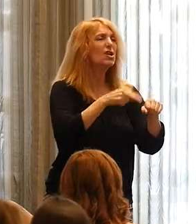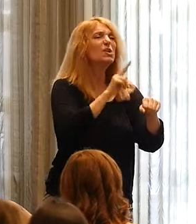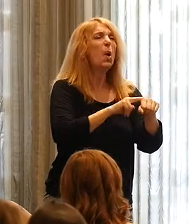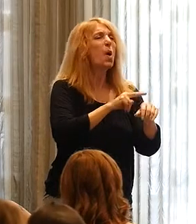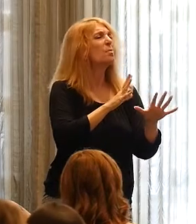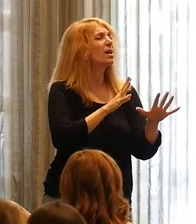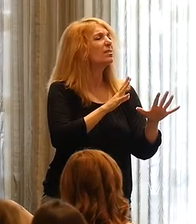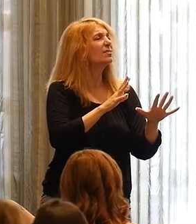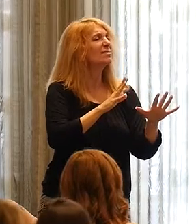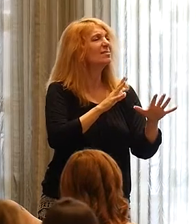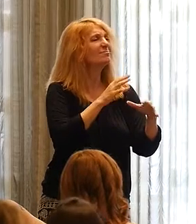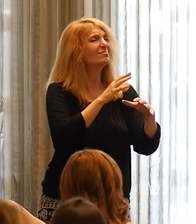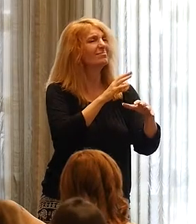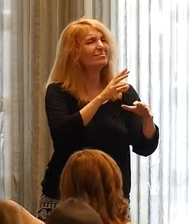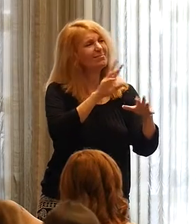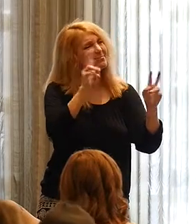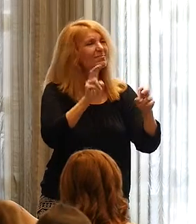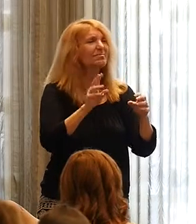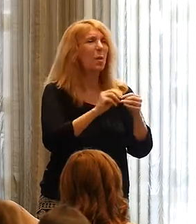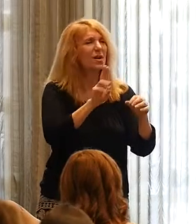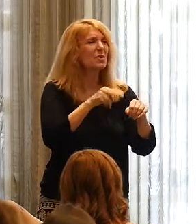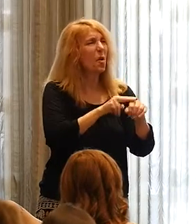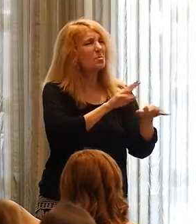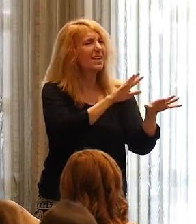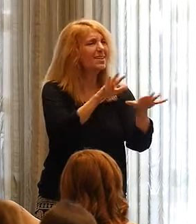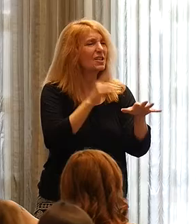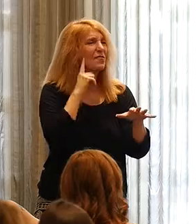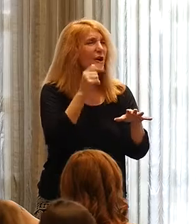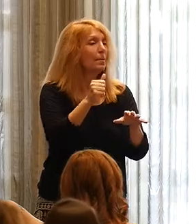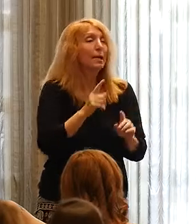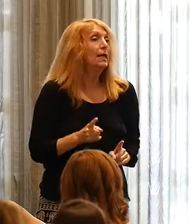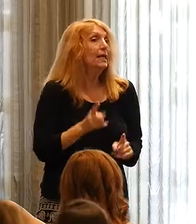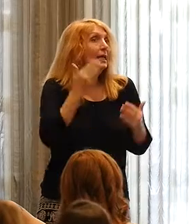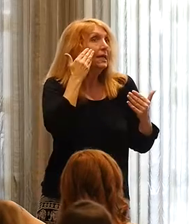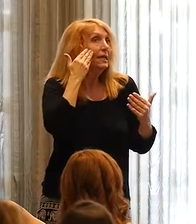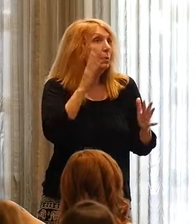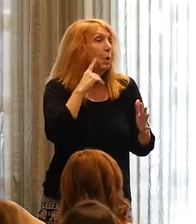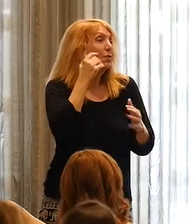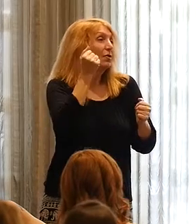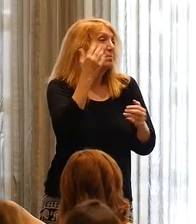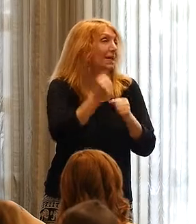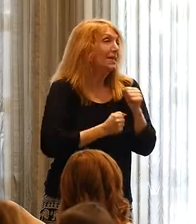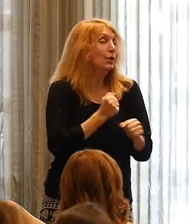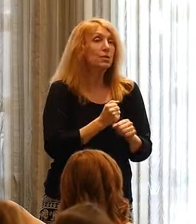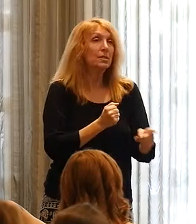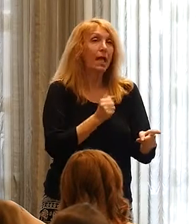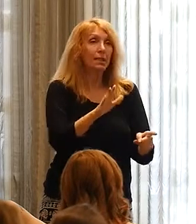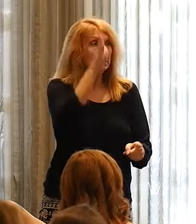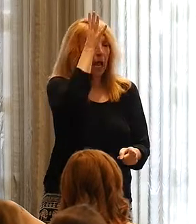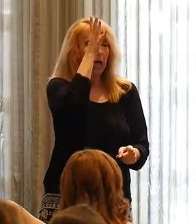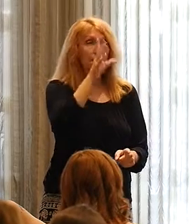him. He's not going to know for a number of years that he has a disabled dad. He's not going to know what that